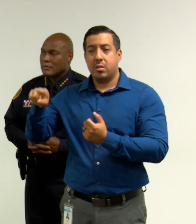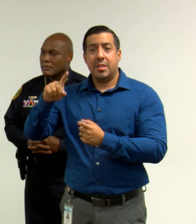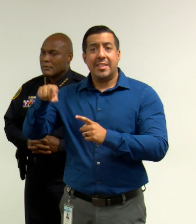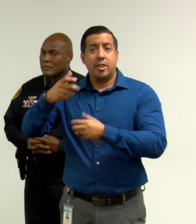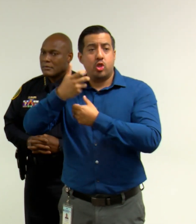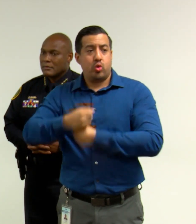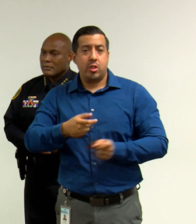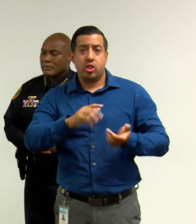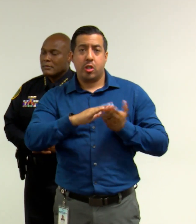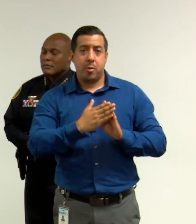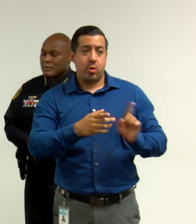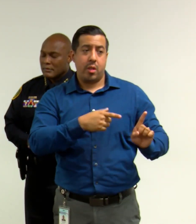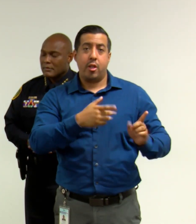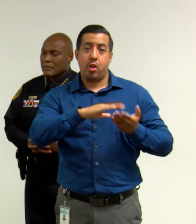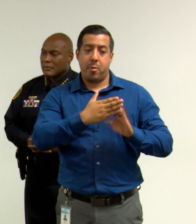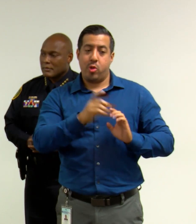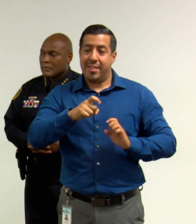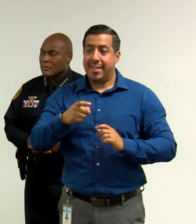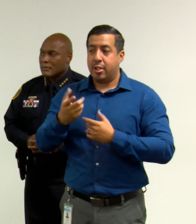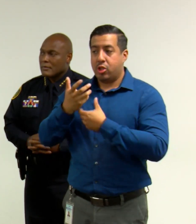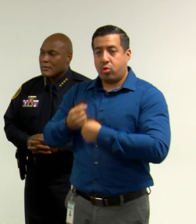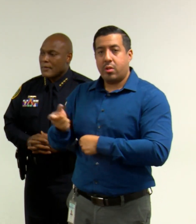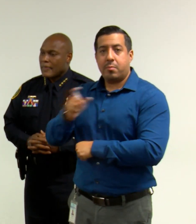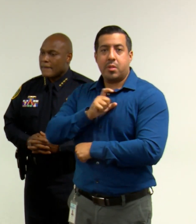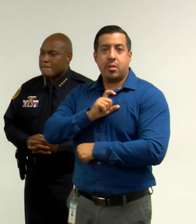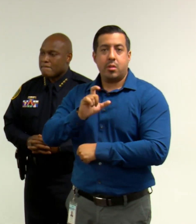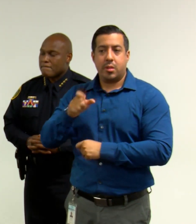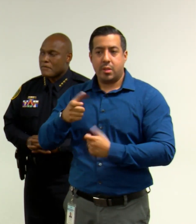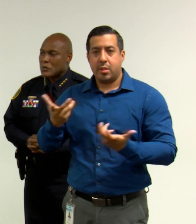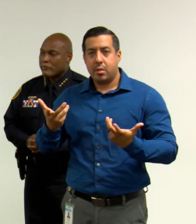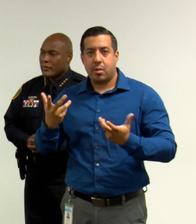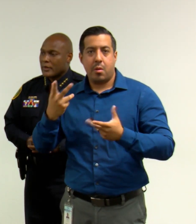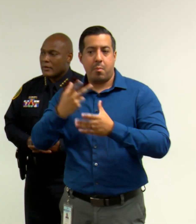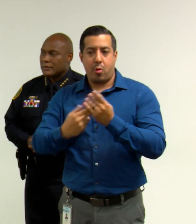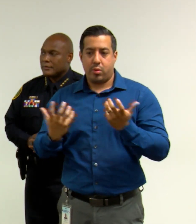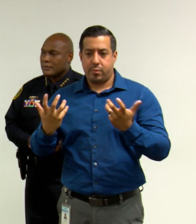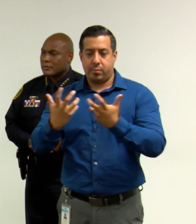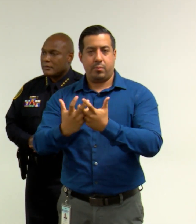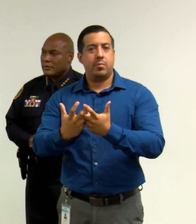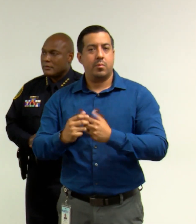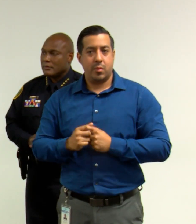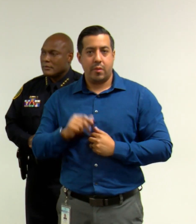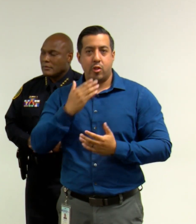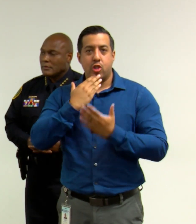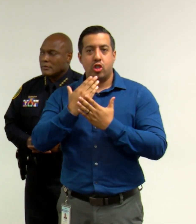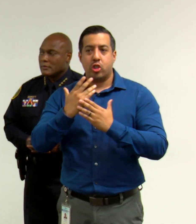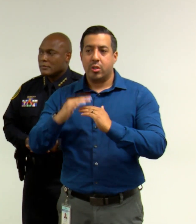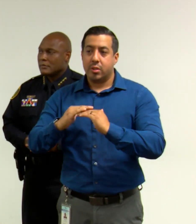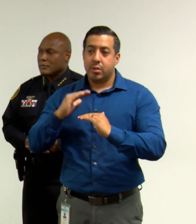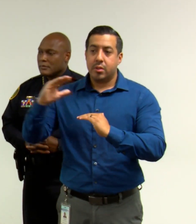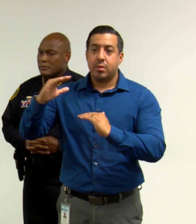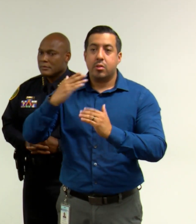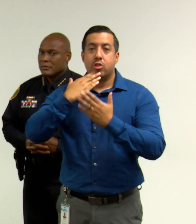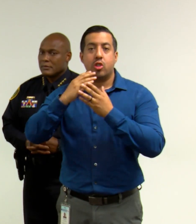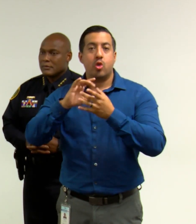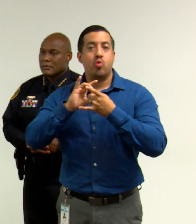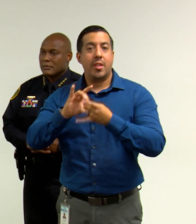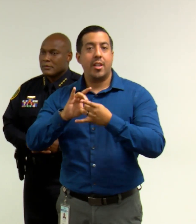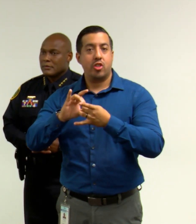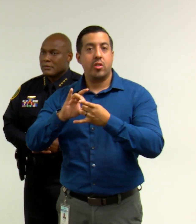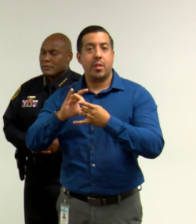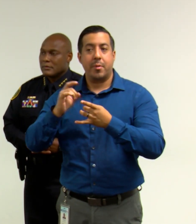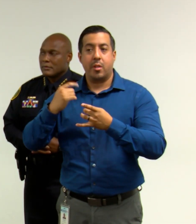the community need the police officers. And in order to enhance and have a positive relationship transparency is a